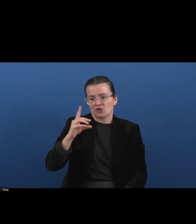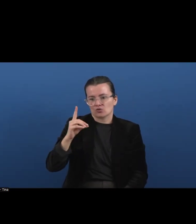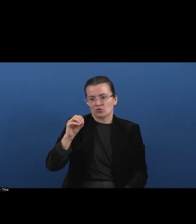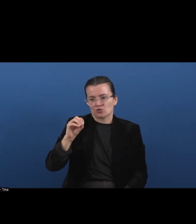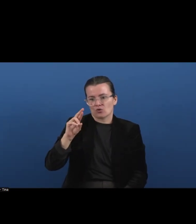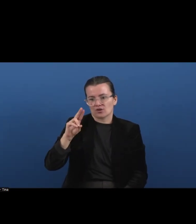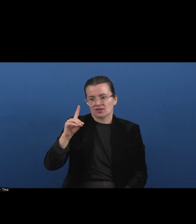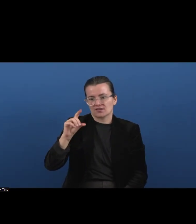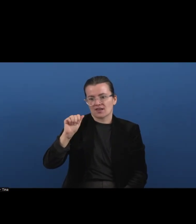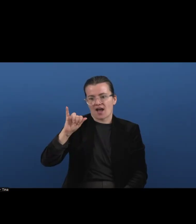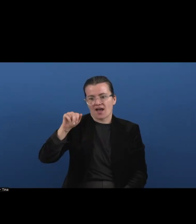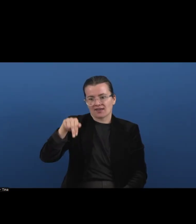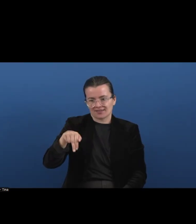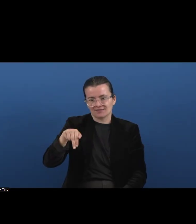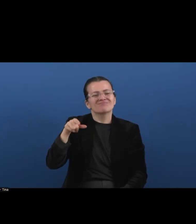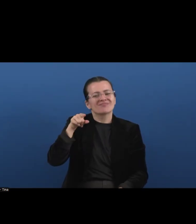get him online